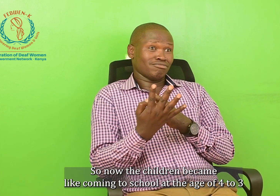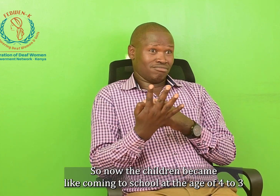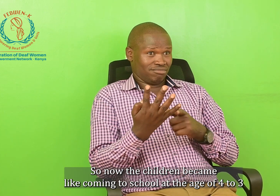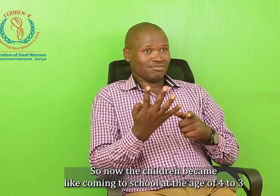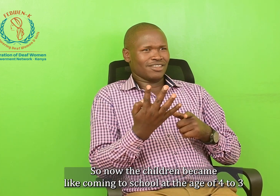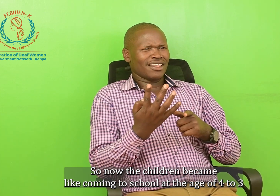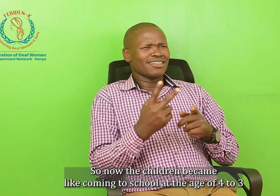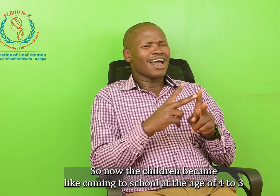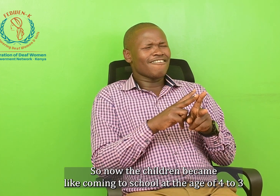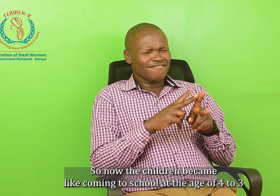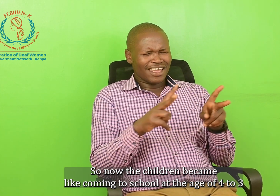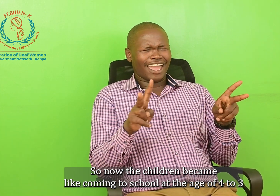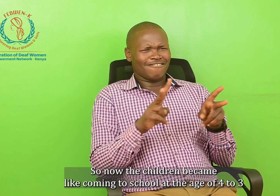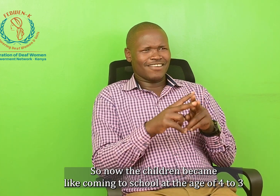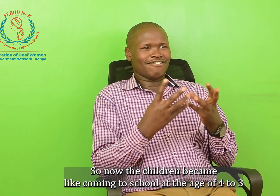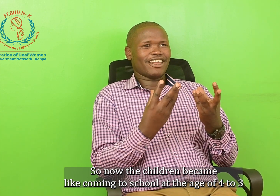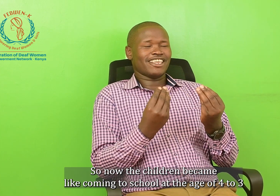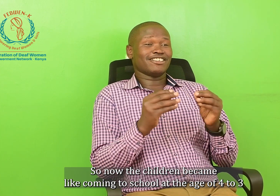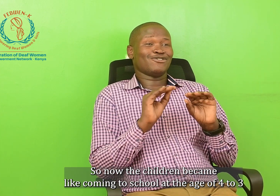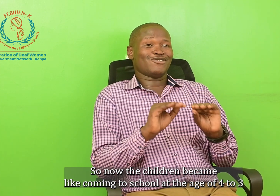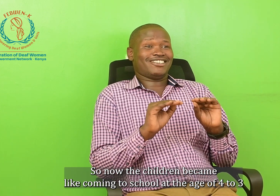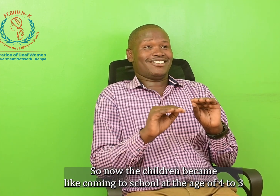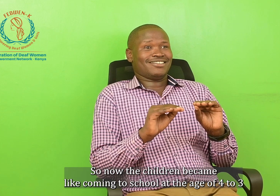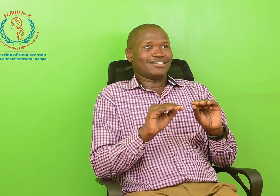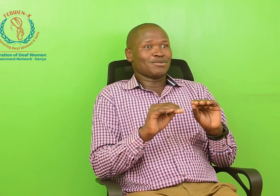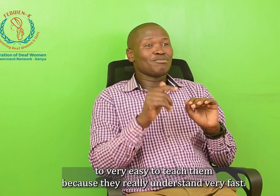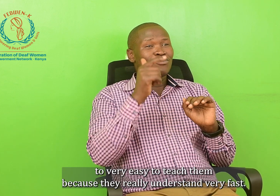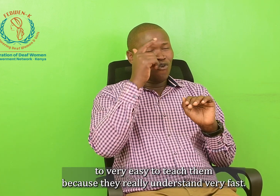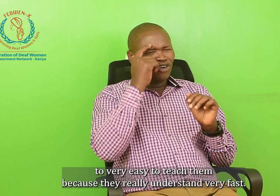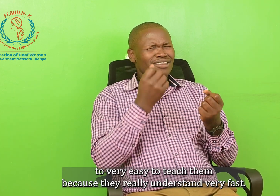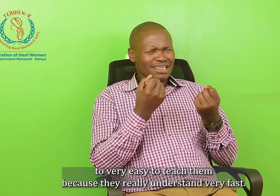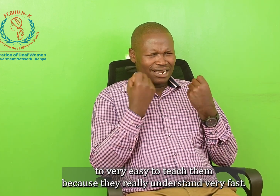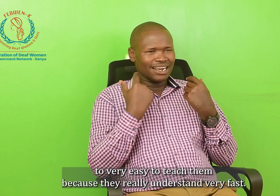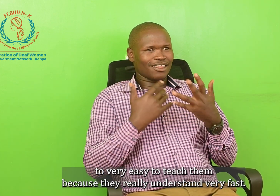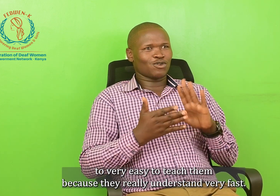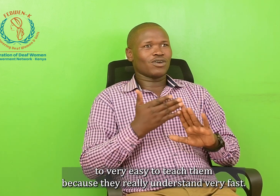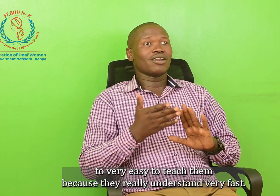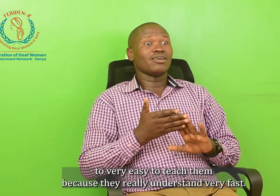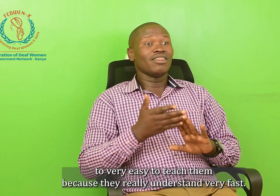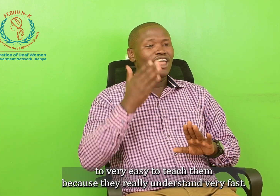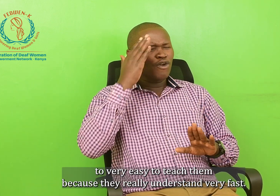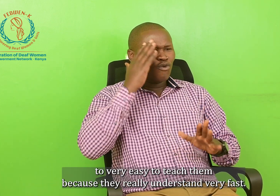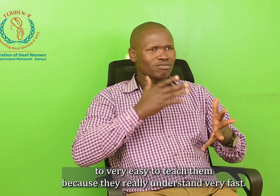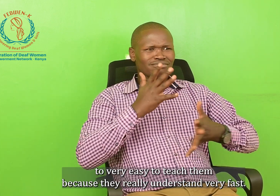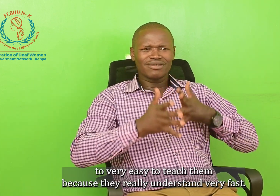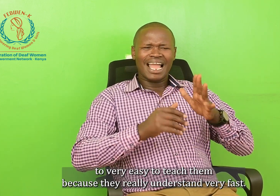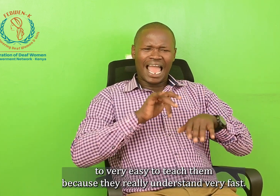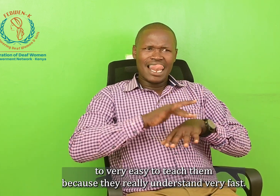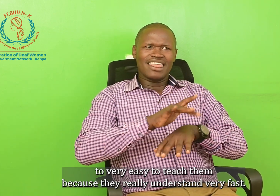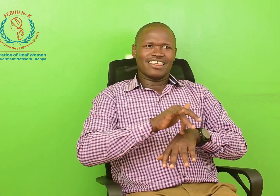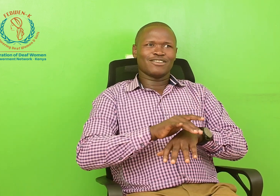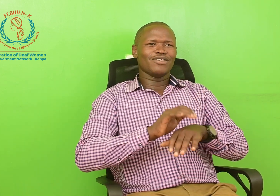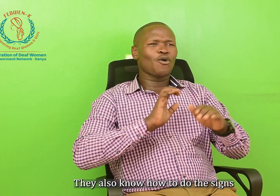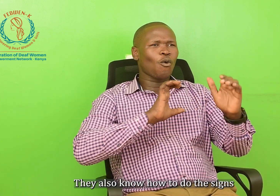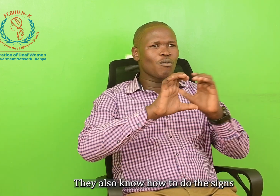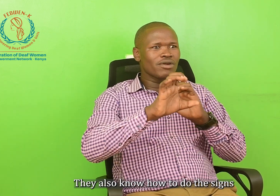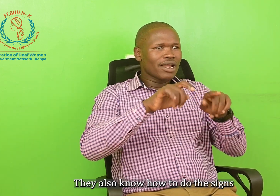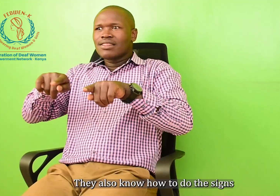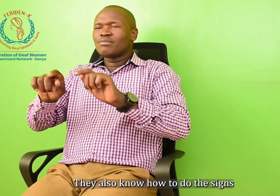to school at the age of 4, 2, 3. It was very easy to teach them because they really understand very fast. They also know how to do